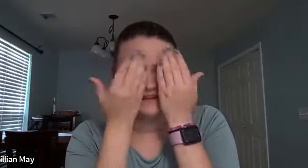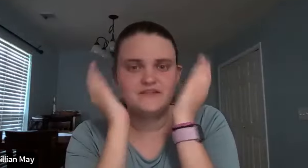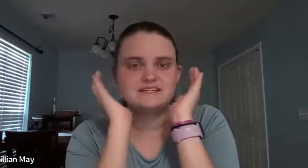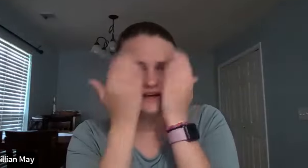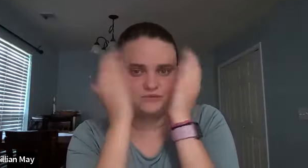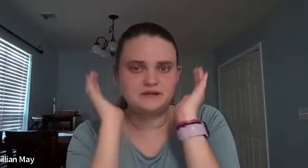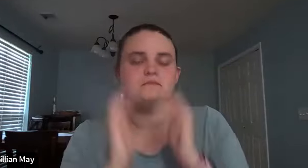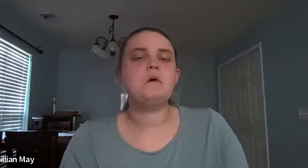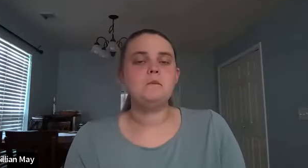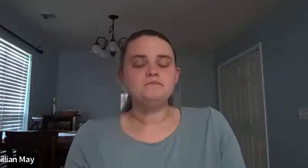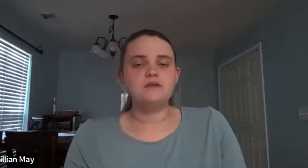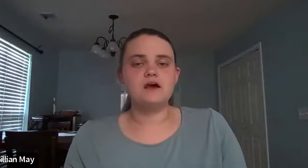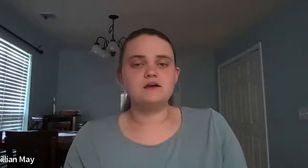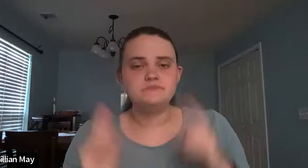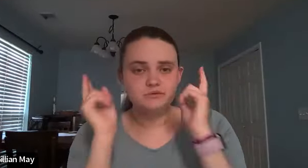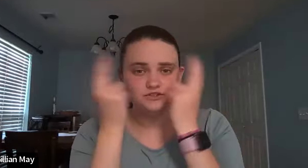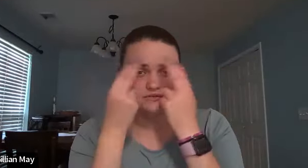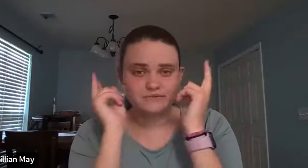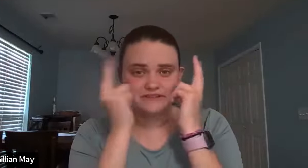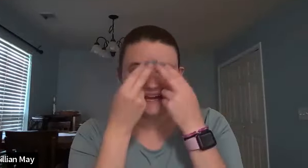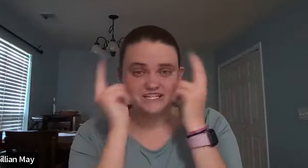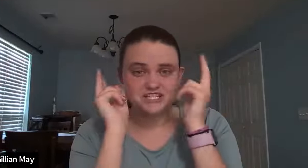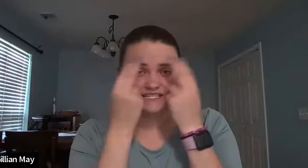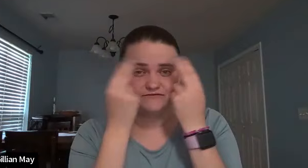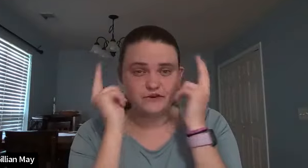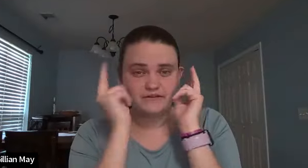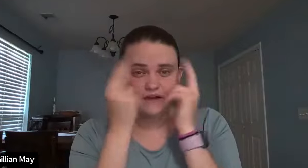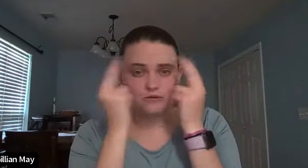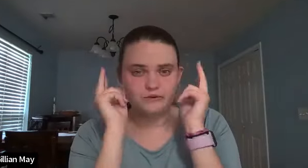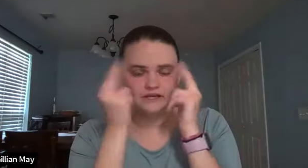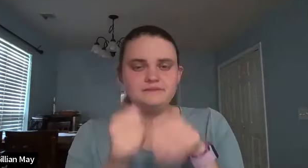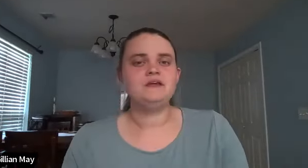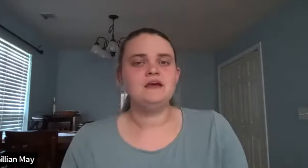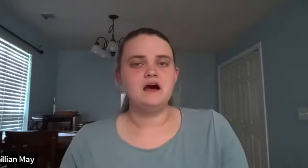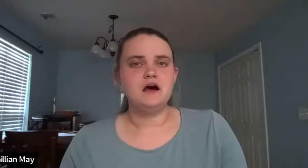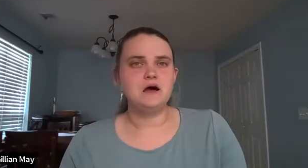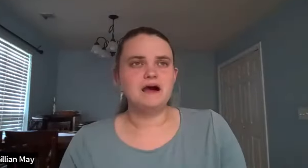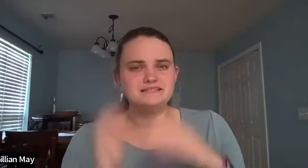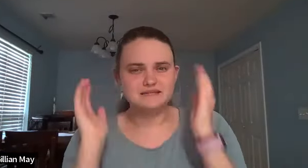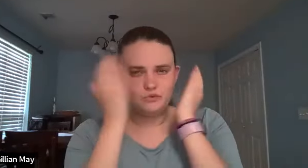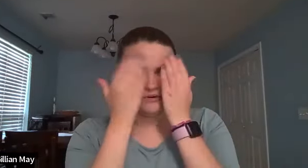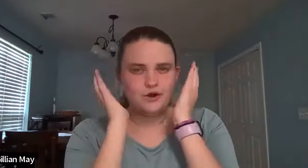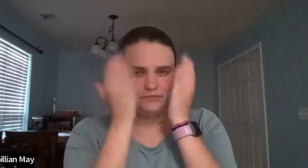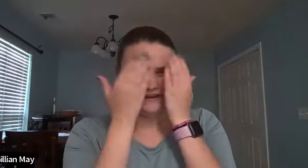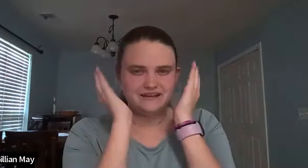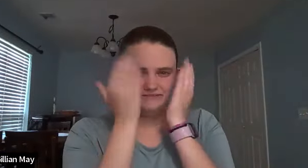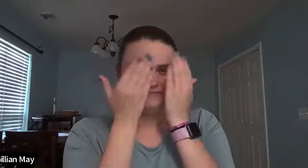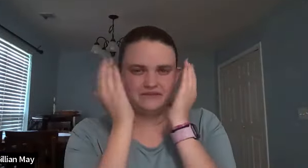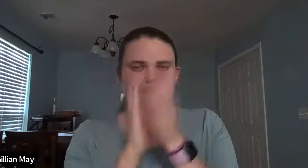And that's Halloween. Some people will do that with the H's for the Halloween. I see more open hand like